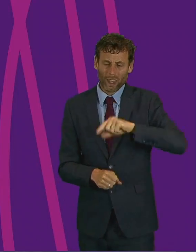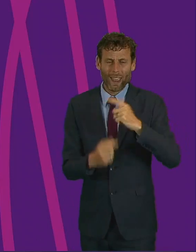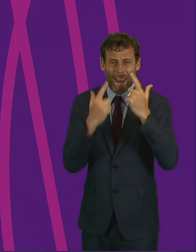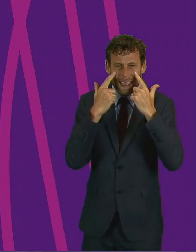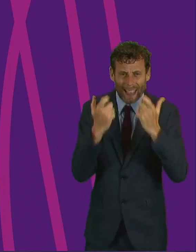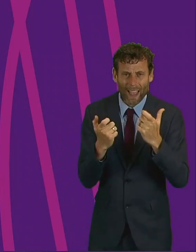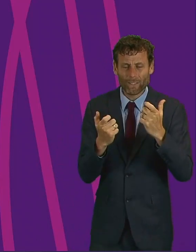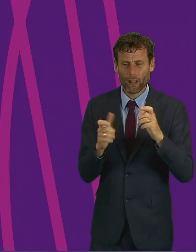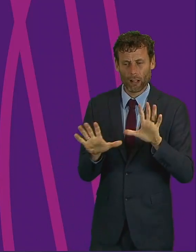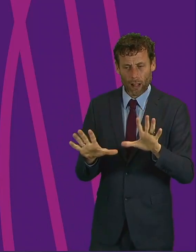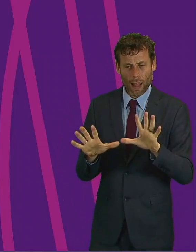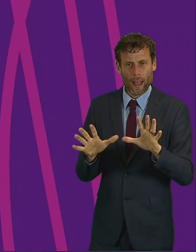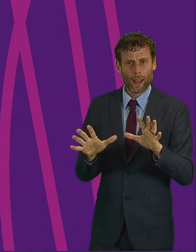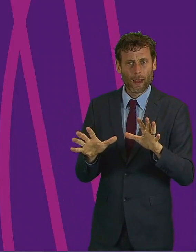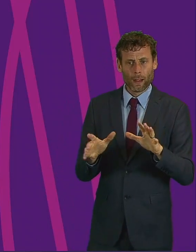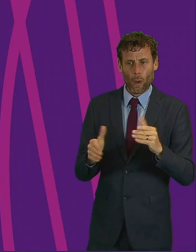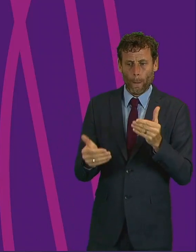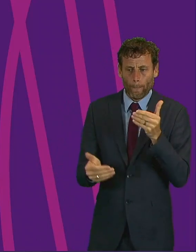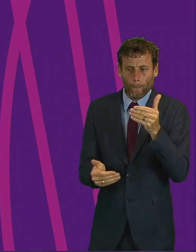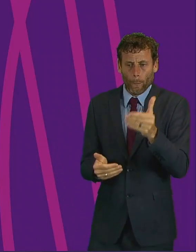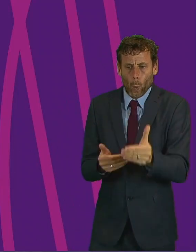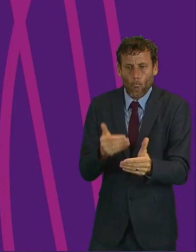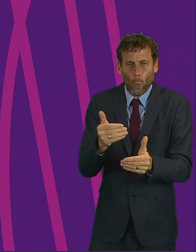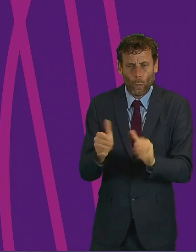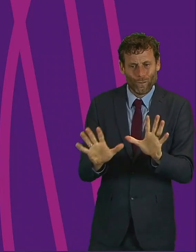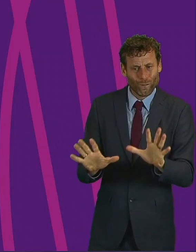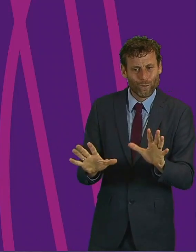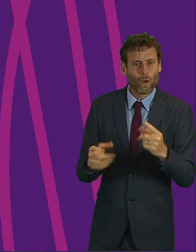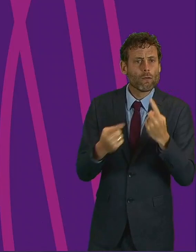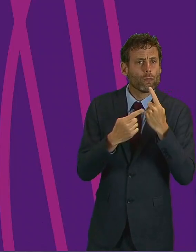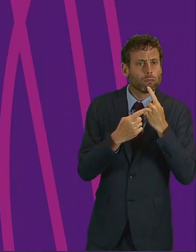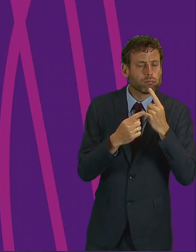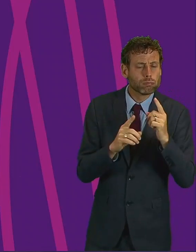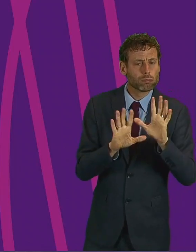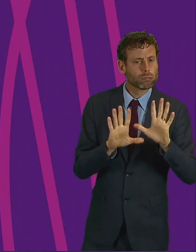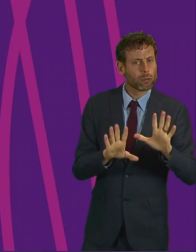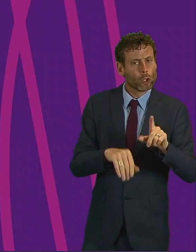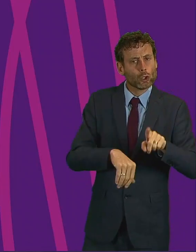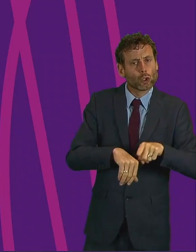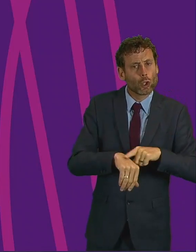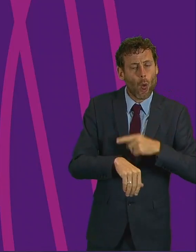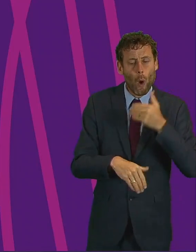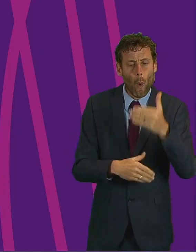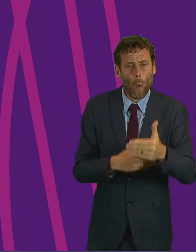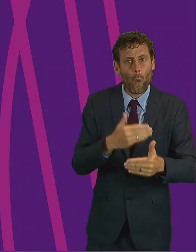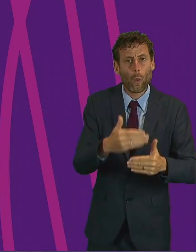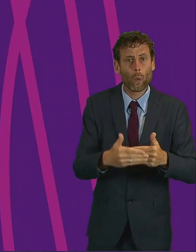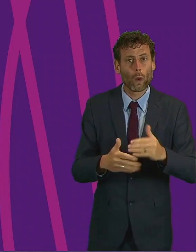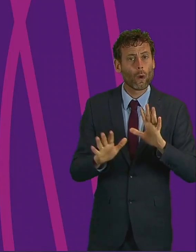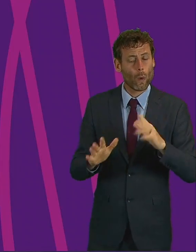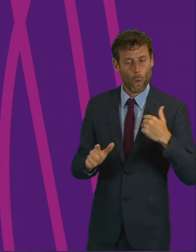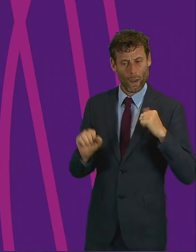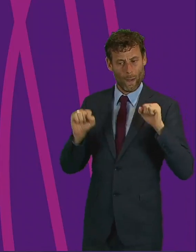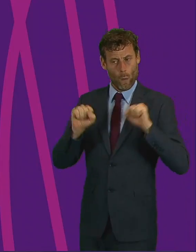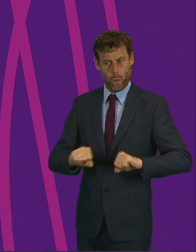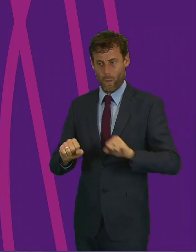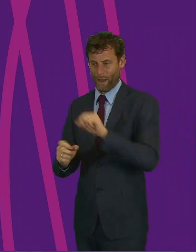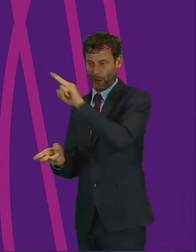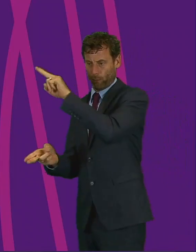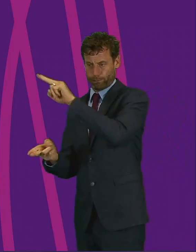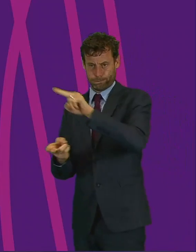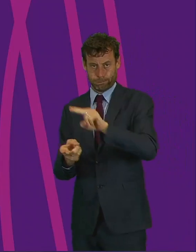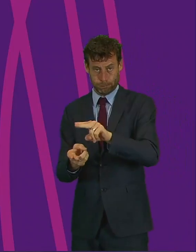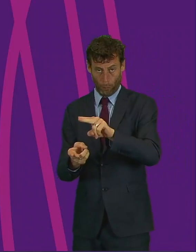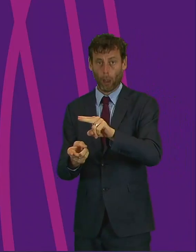considered, slow, steady and cautious approach that we are taking, making sure we are not coming out of lockdown before we have the certainty and